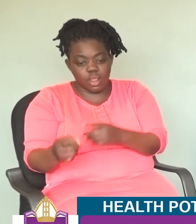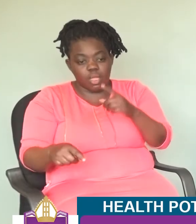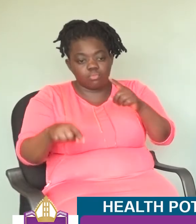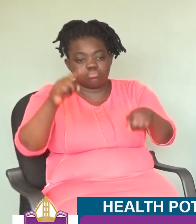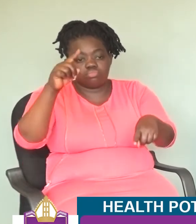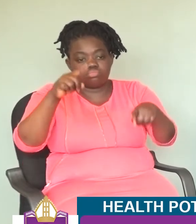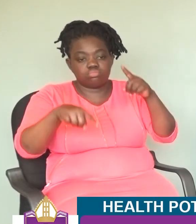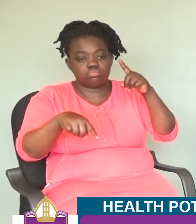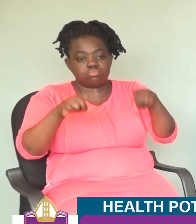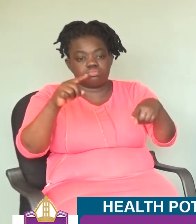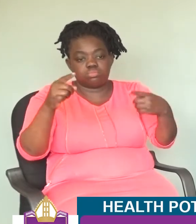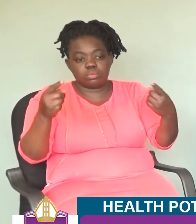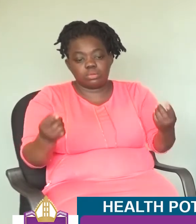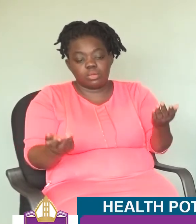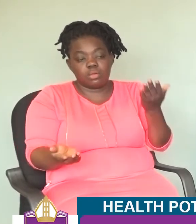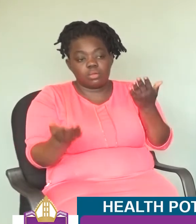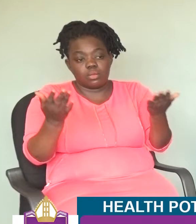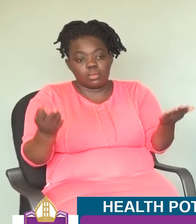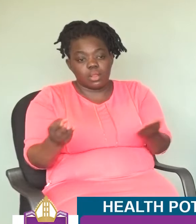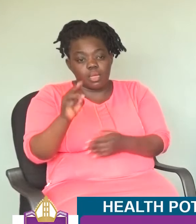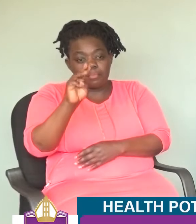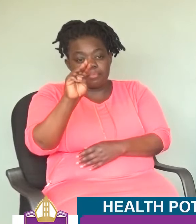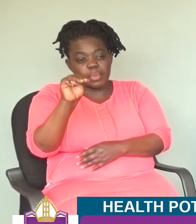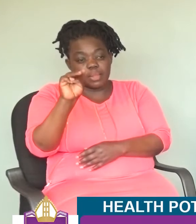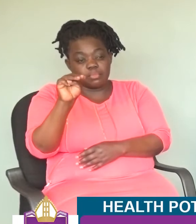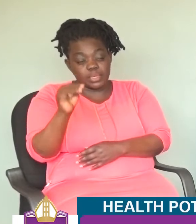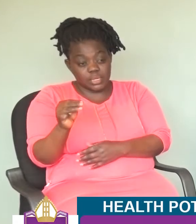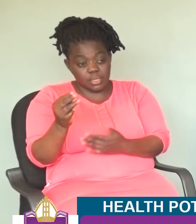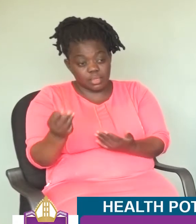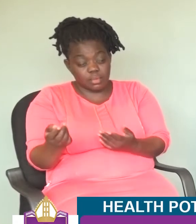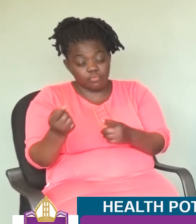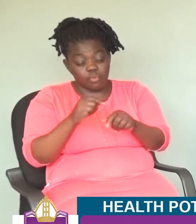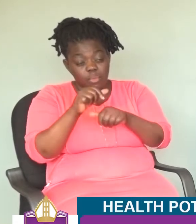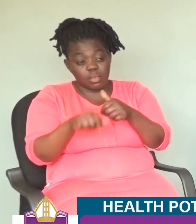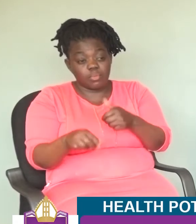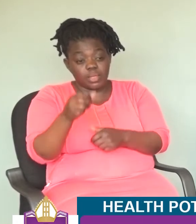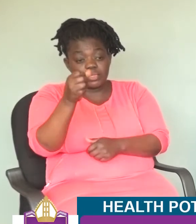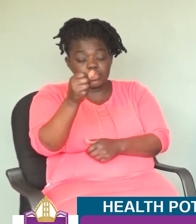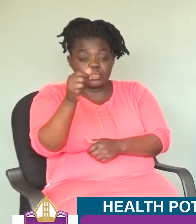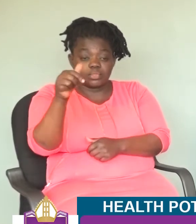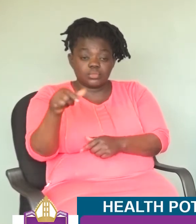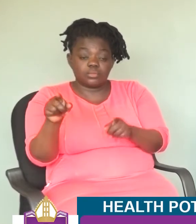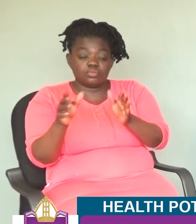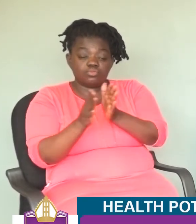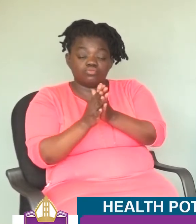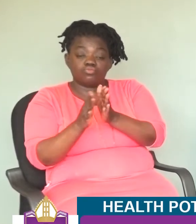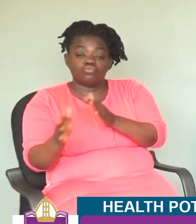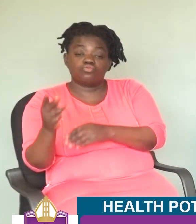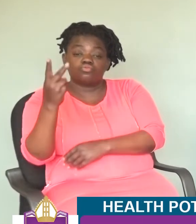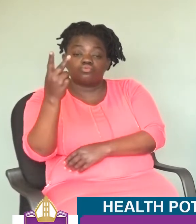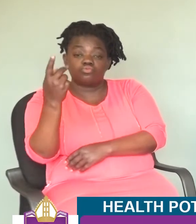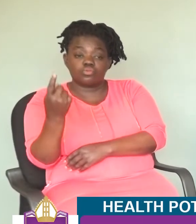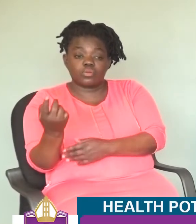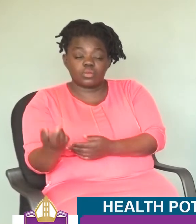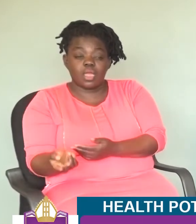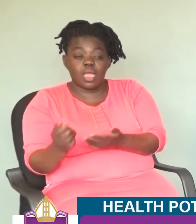from about, we measure it in millimeter mercury. It varies from about 67 up to 21. Is